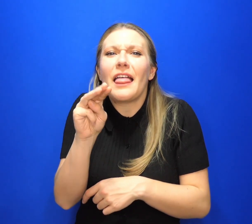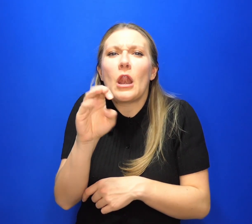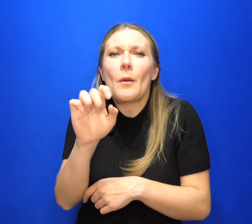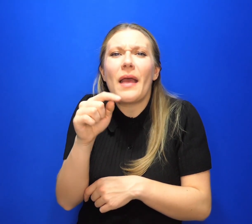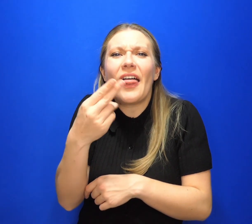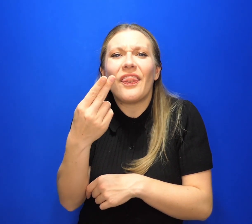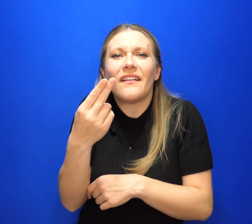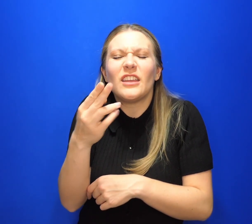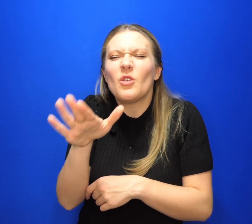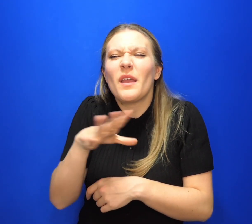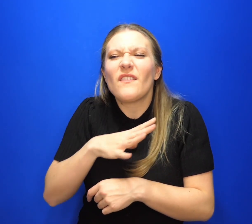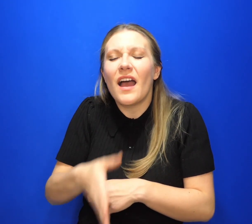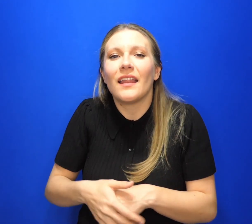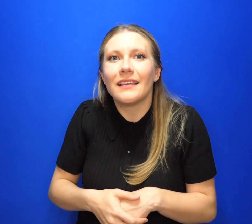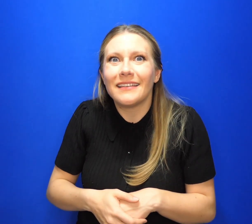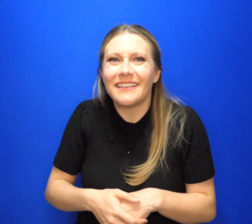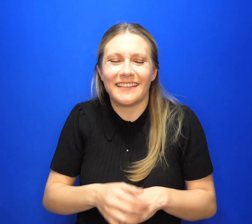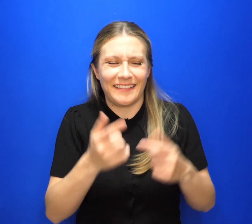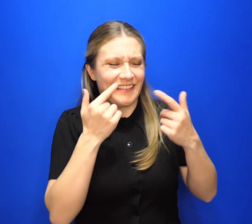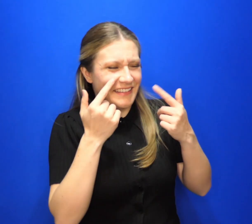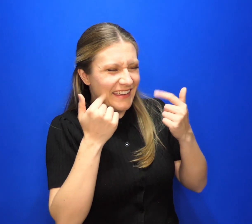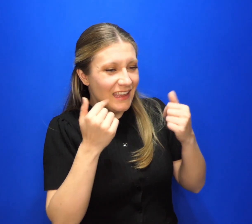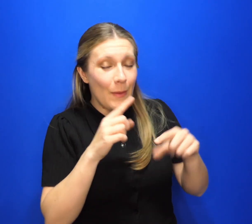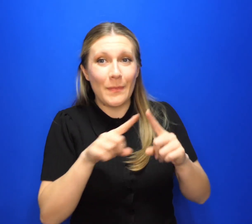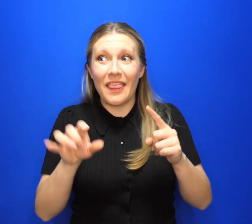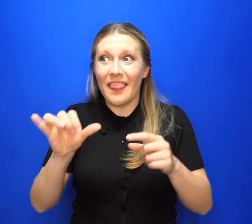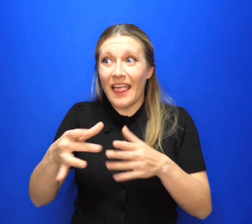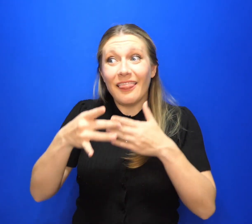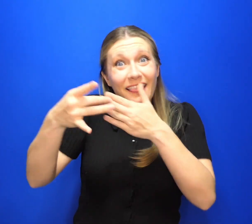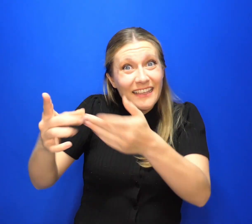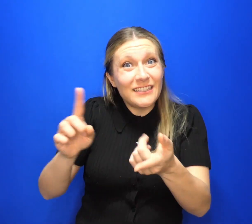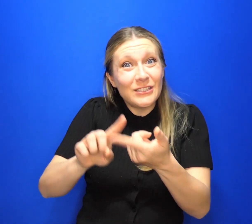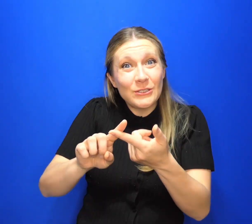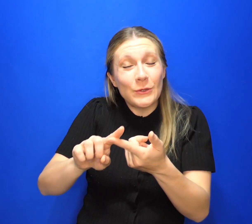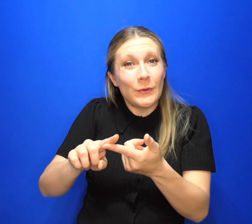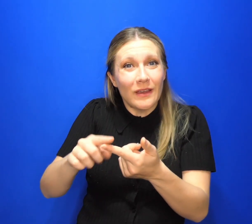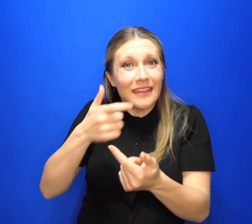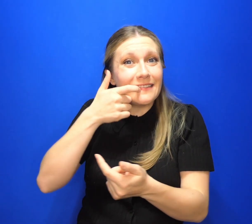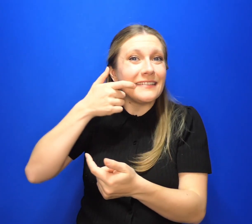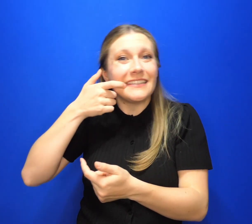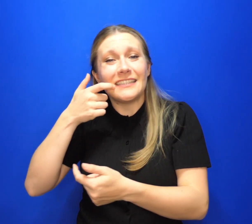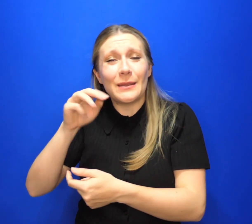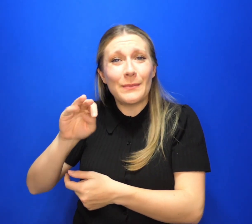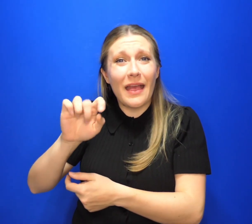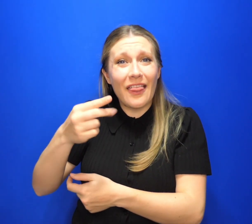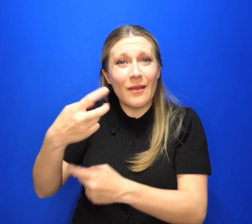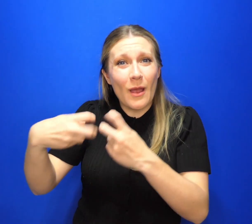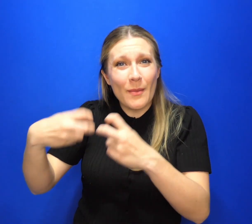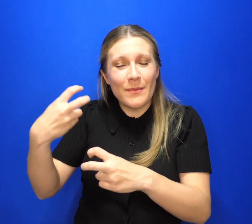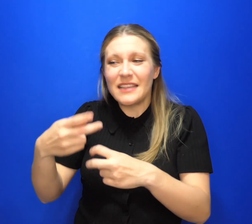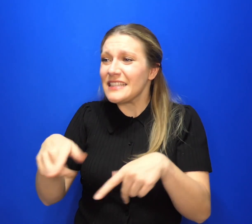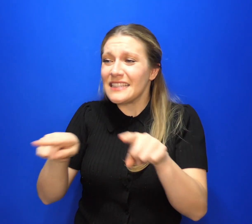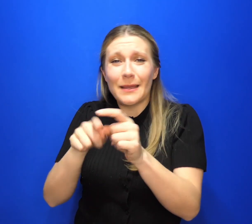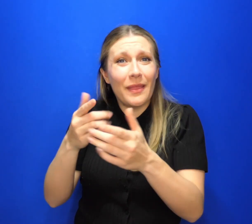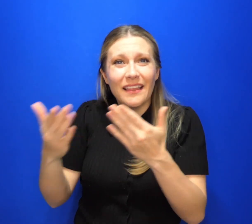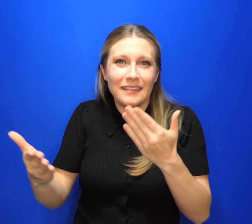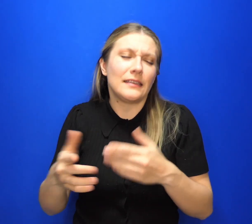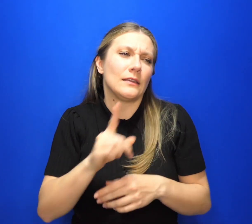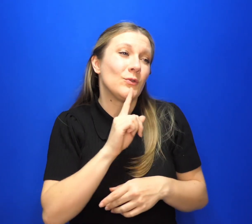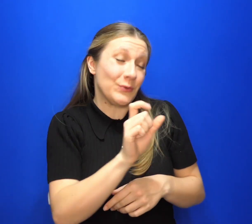right. But that leads to a meth problem, right? And it really is the same thing. Like I'm sorry, it's such an odd. If